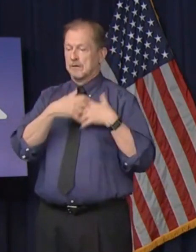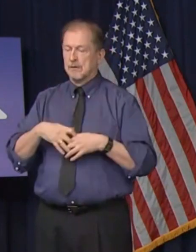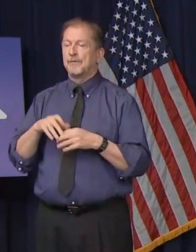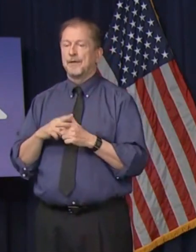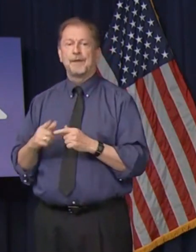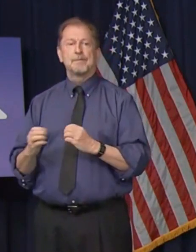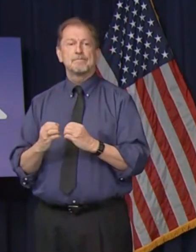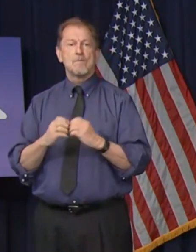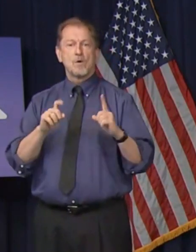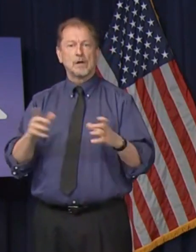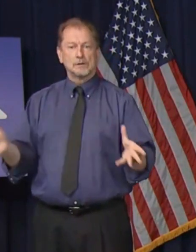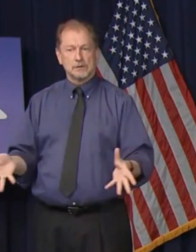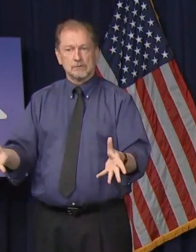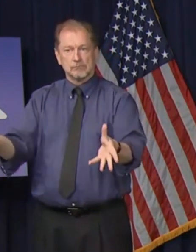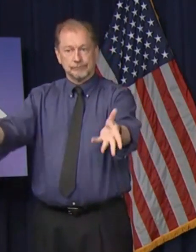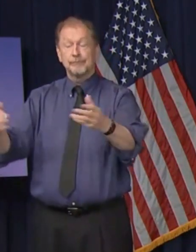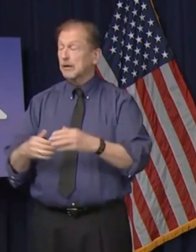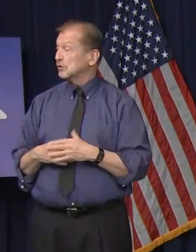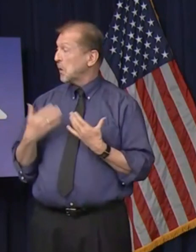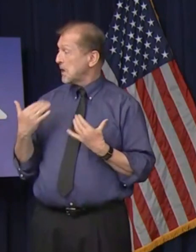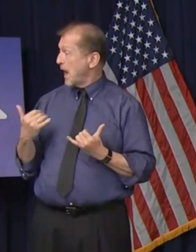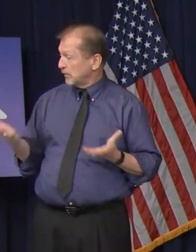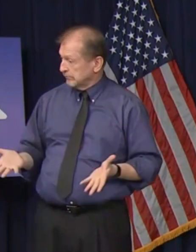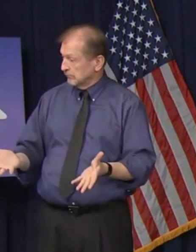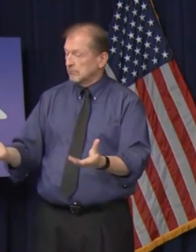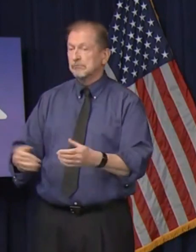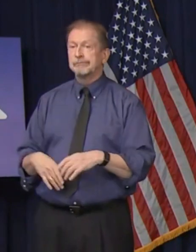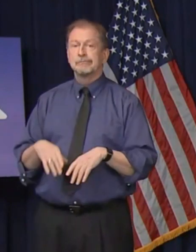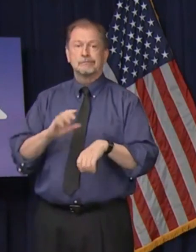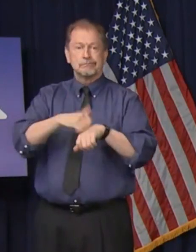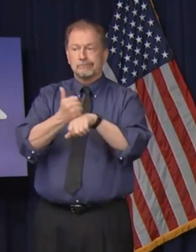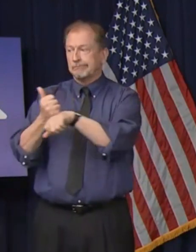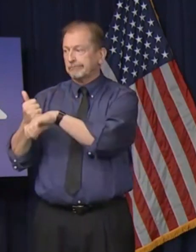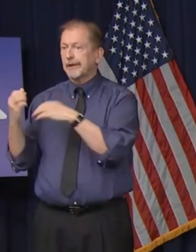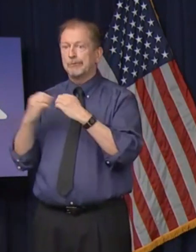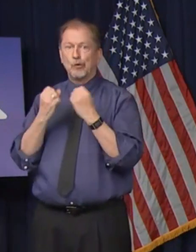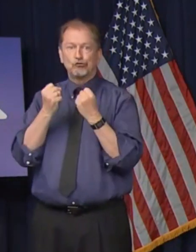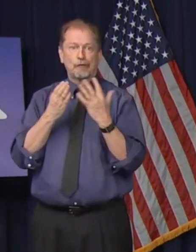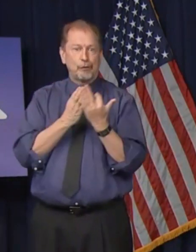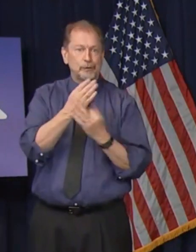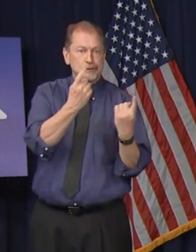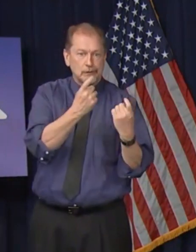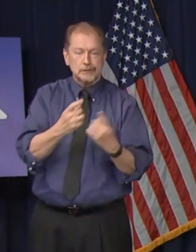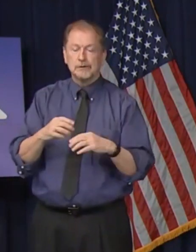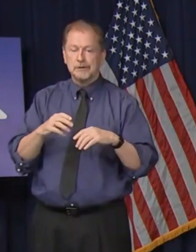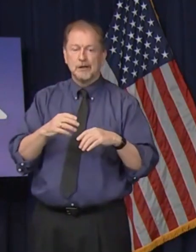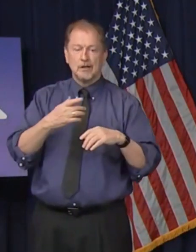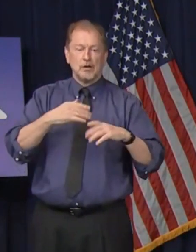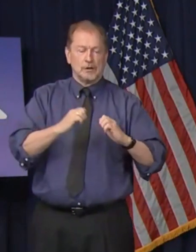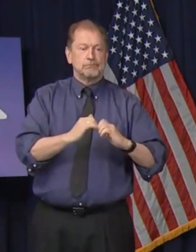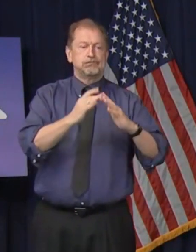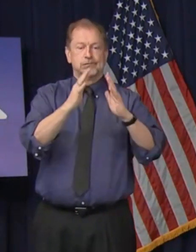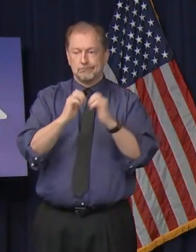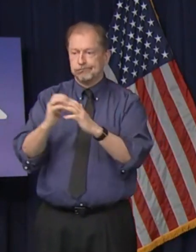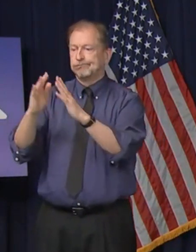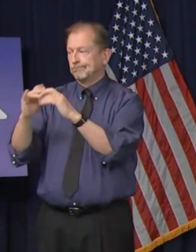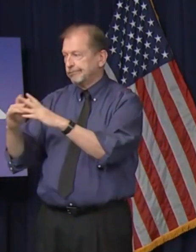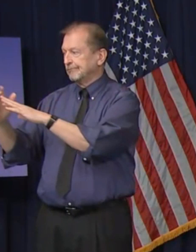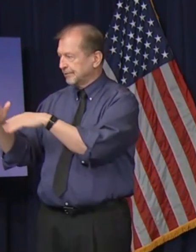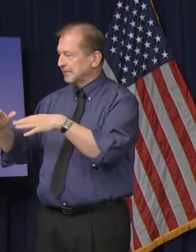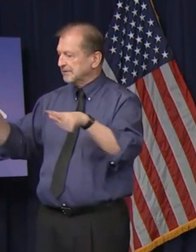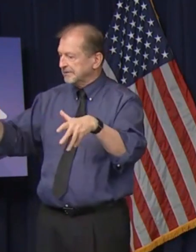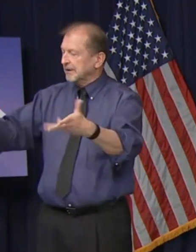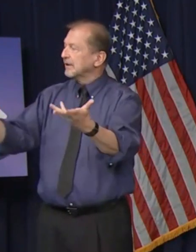another, and then you need more drive-through sites and places that people can go. All of that is being spun up at the same time by us in the